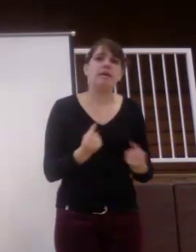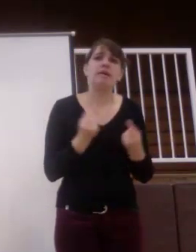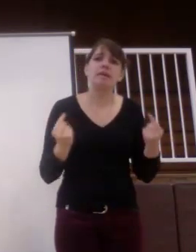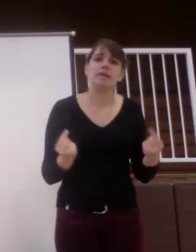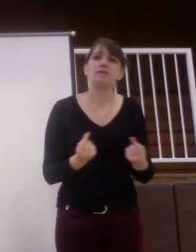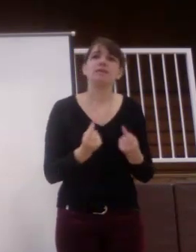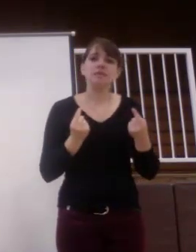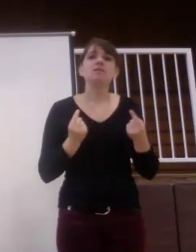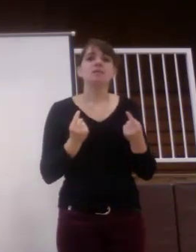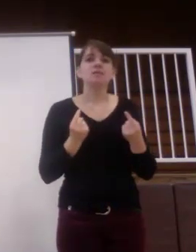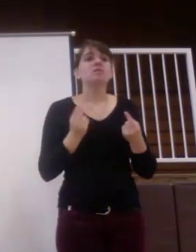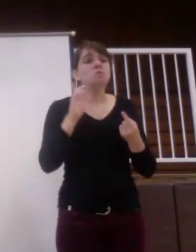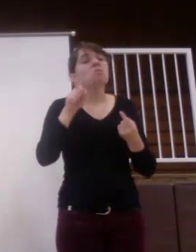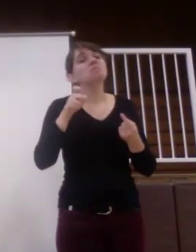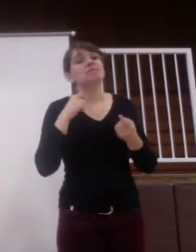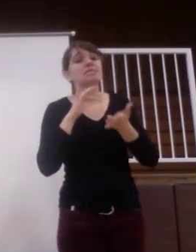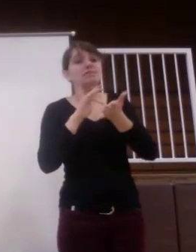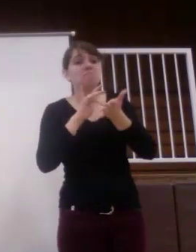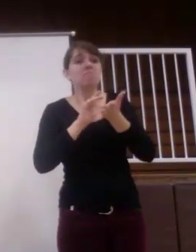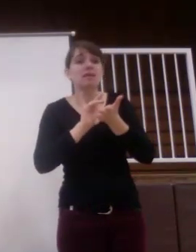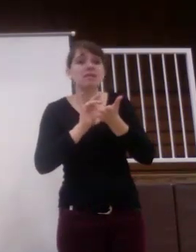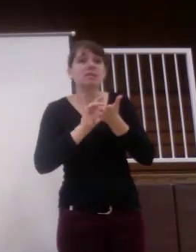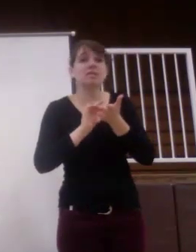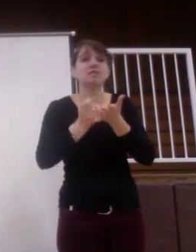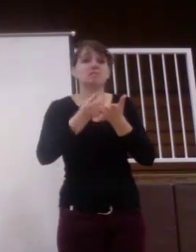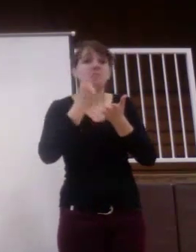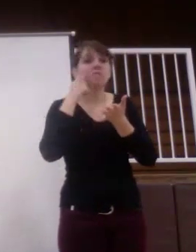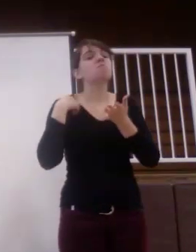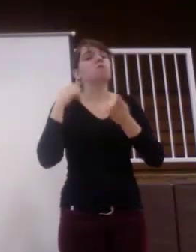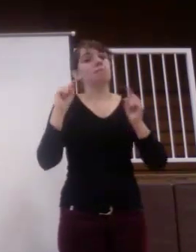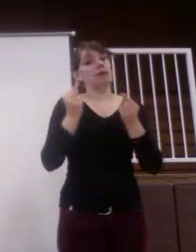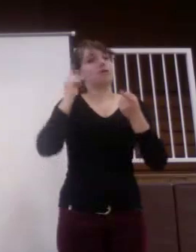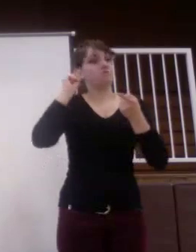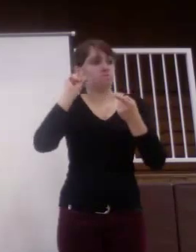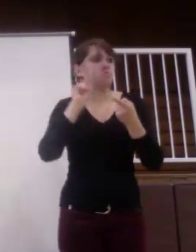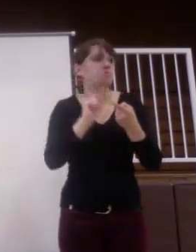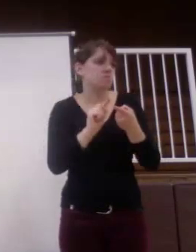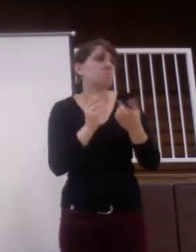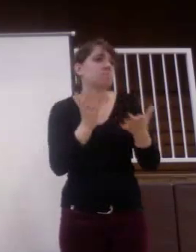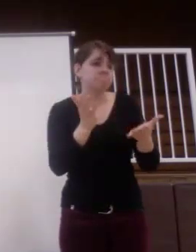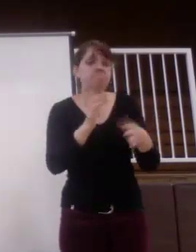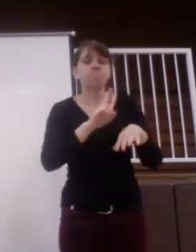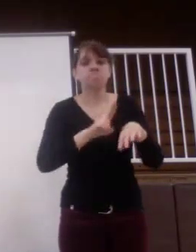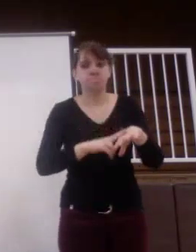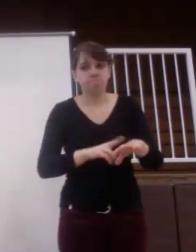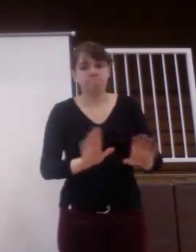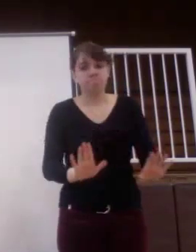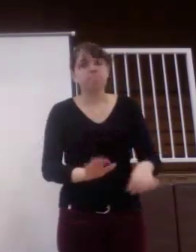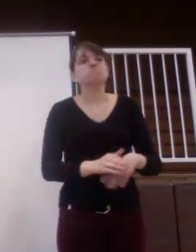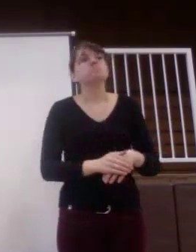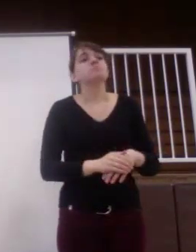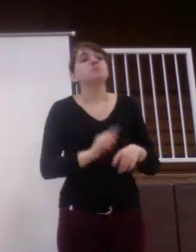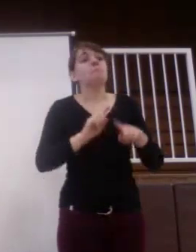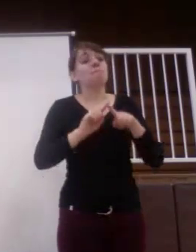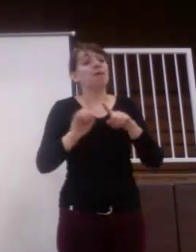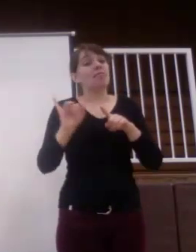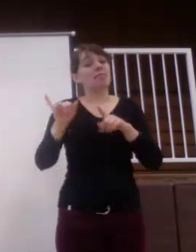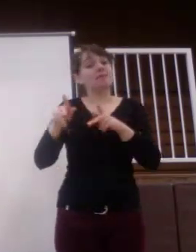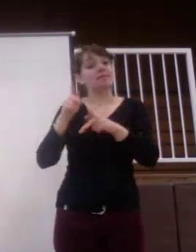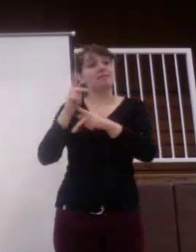you will need pain medications to reduce pain, but these medications may suppress